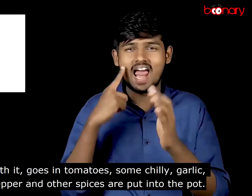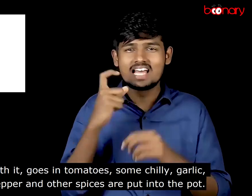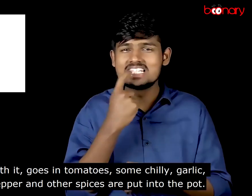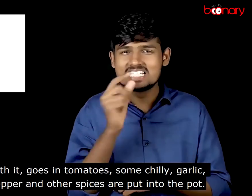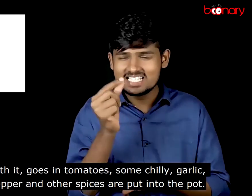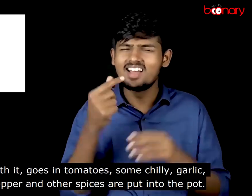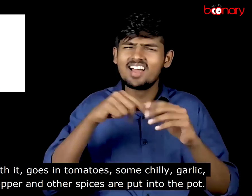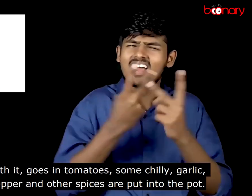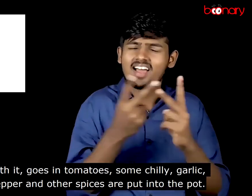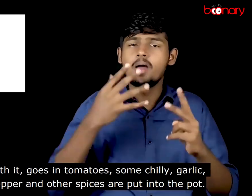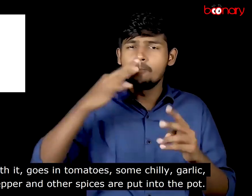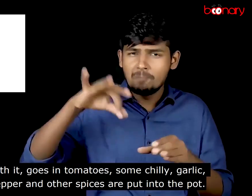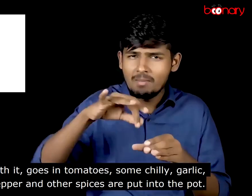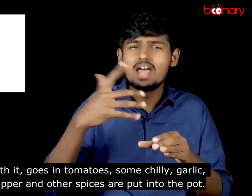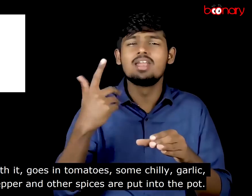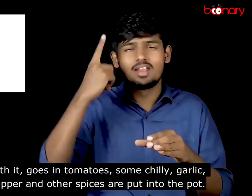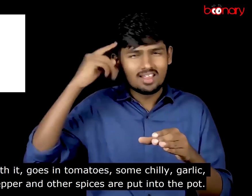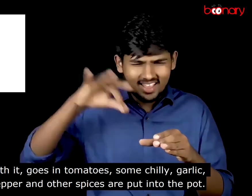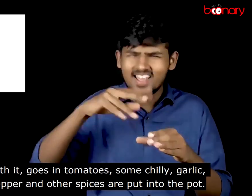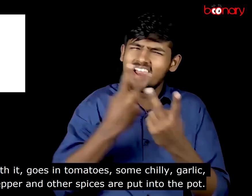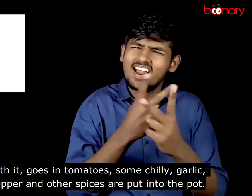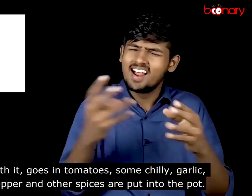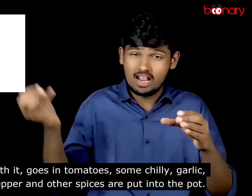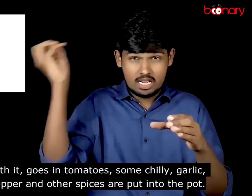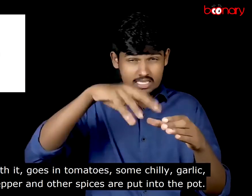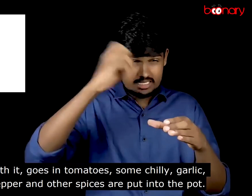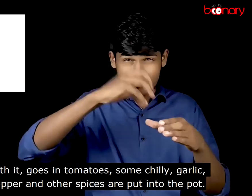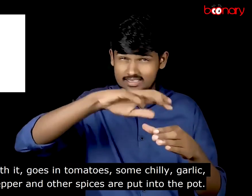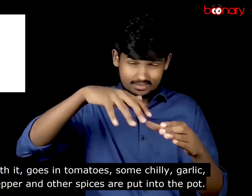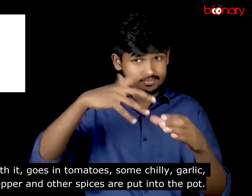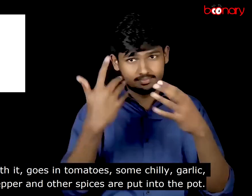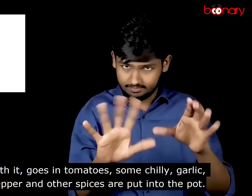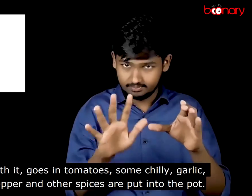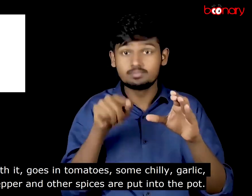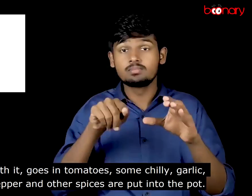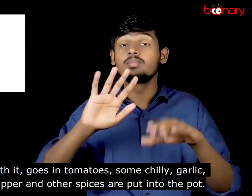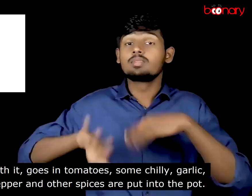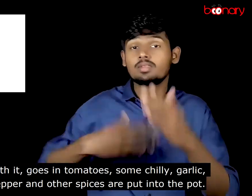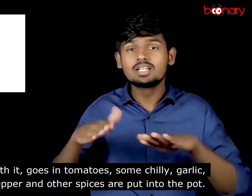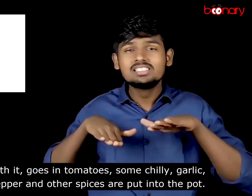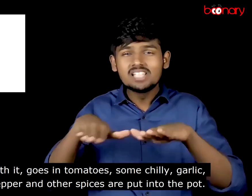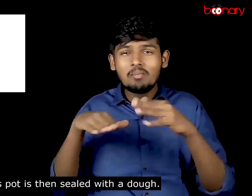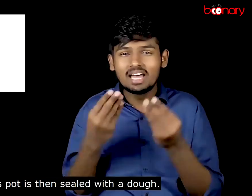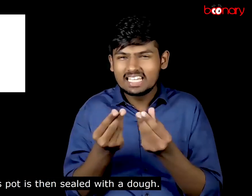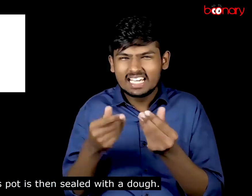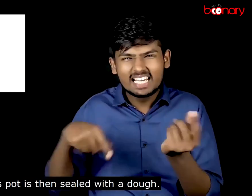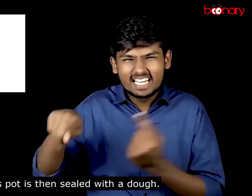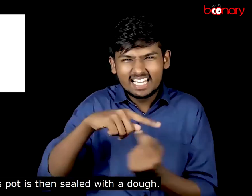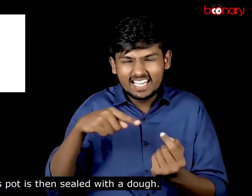garlic, salt, black pepper, and other spices are put into the pot. This pot